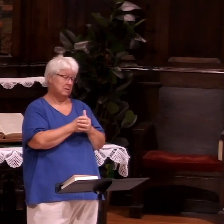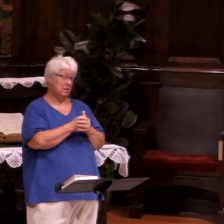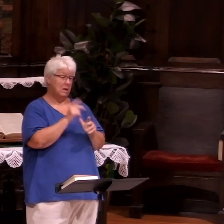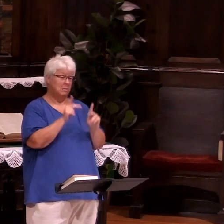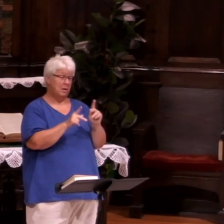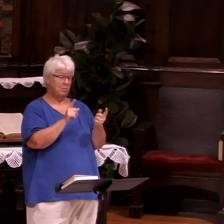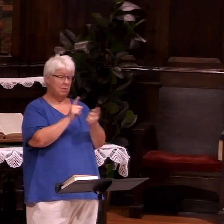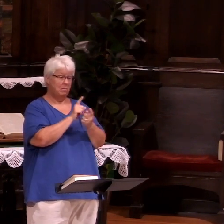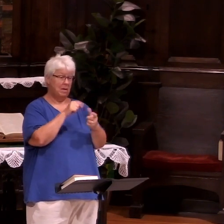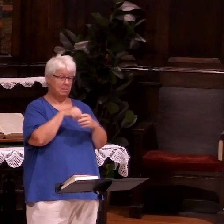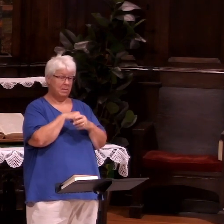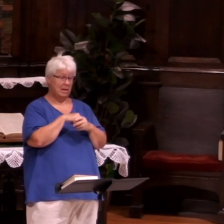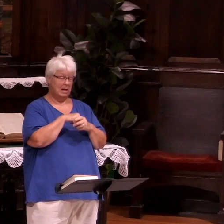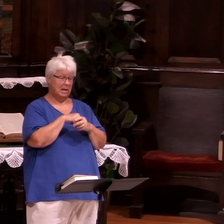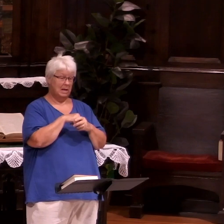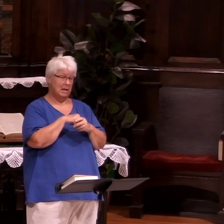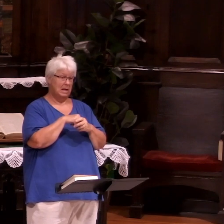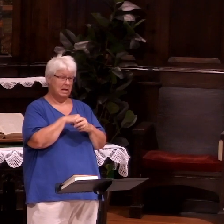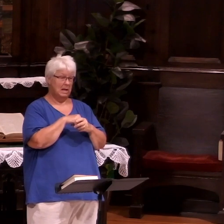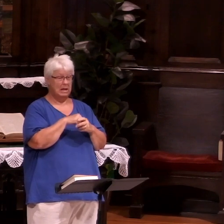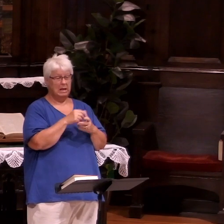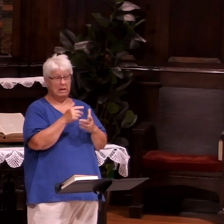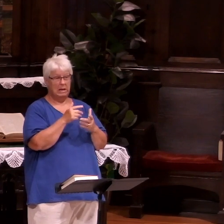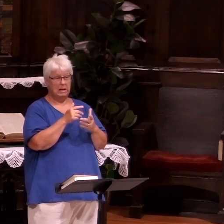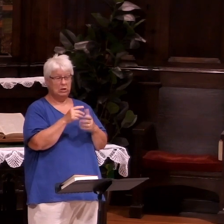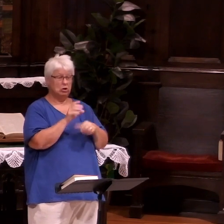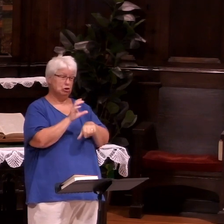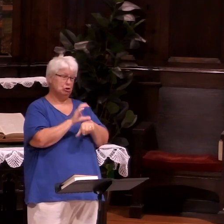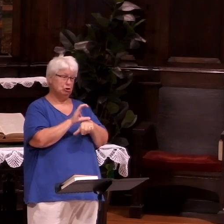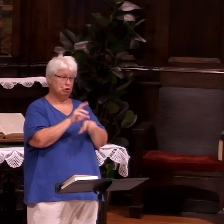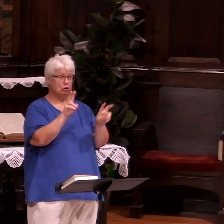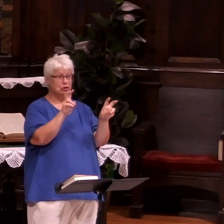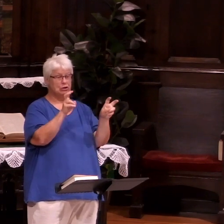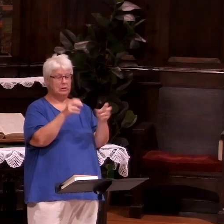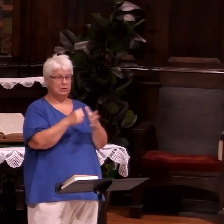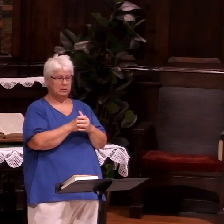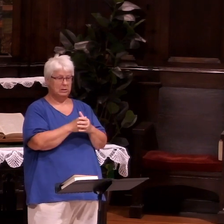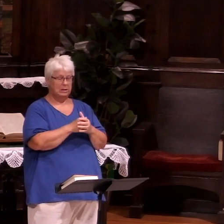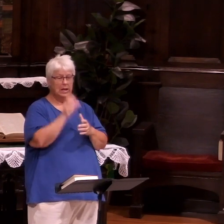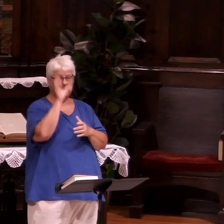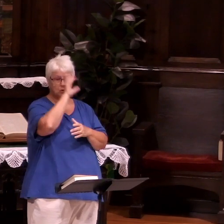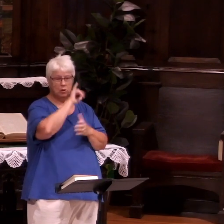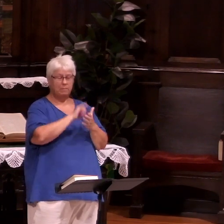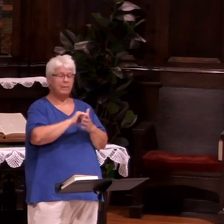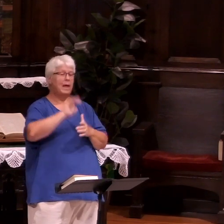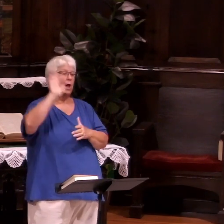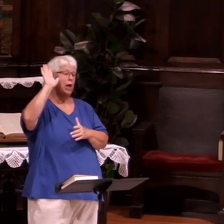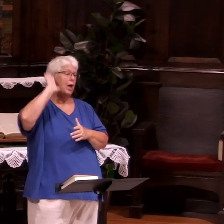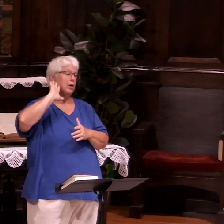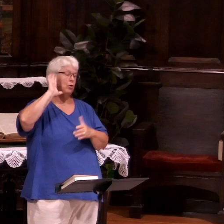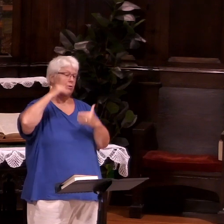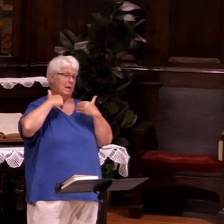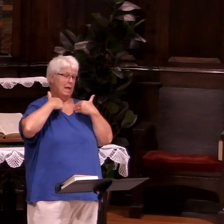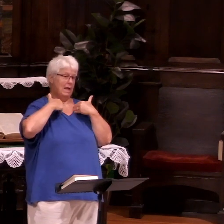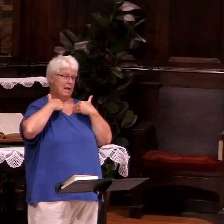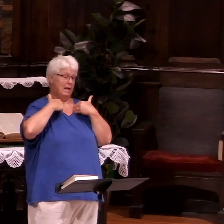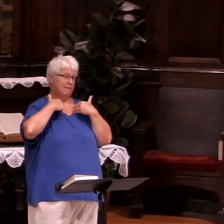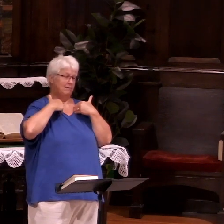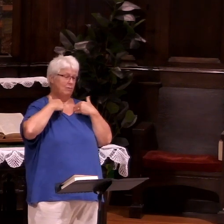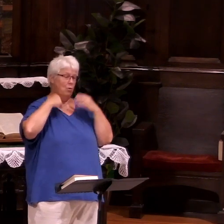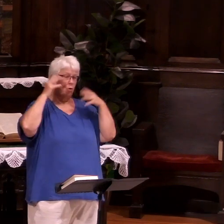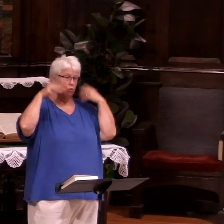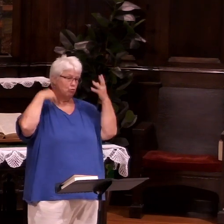people meet me in the context of church, it's assumed that I used to have a